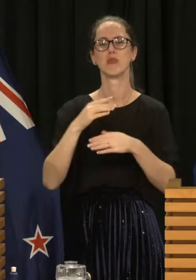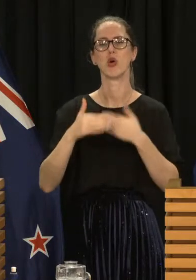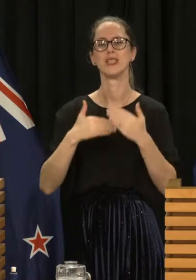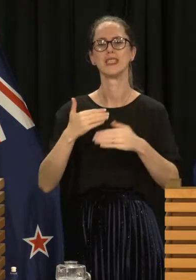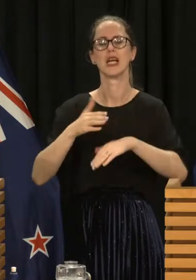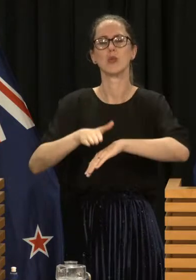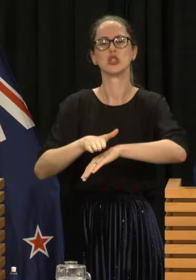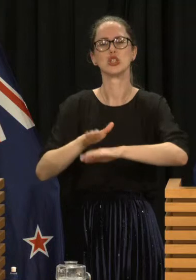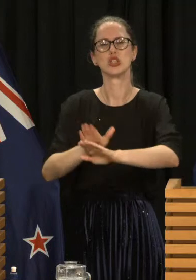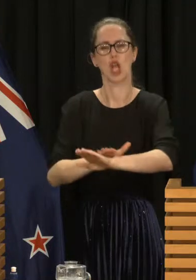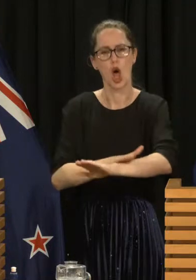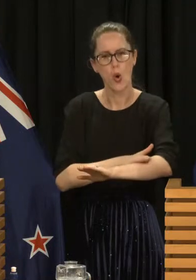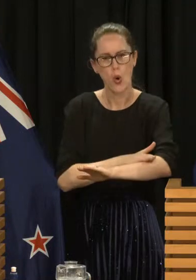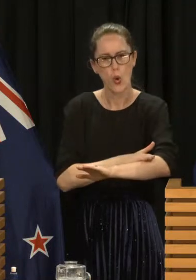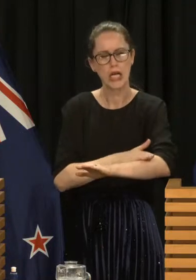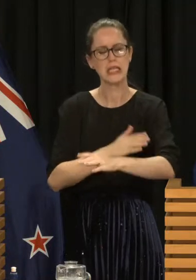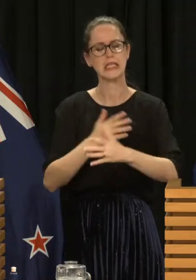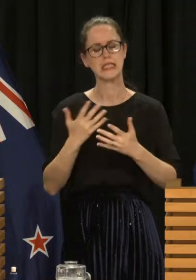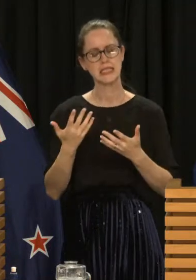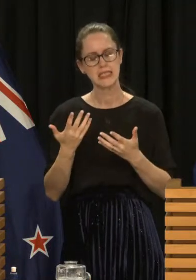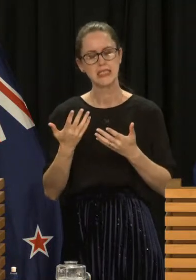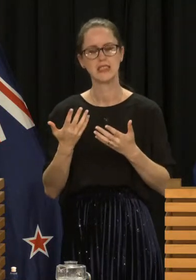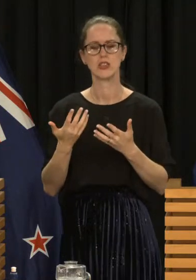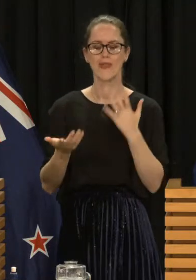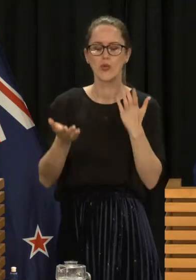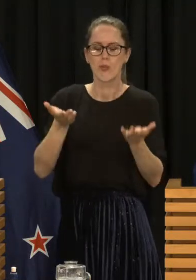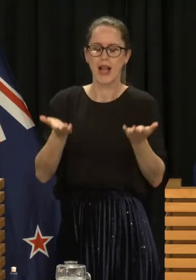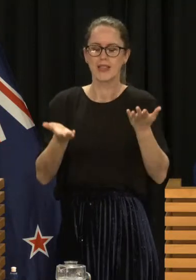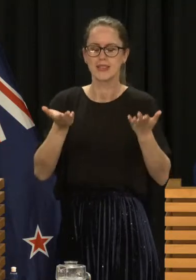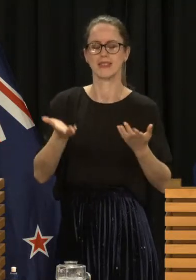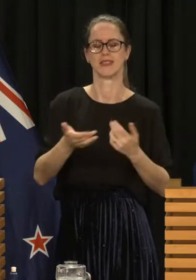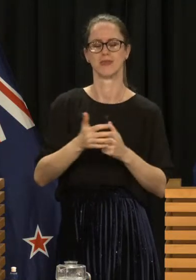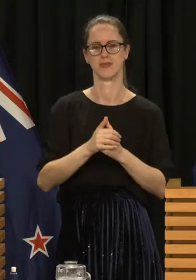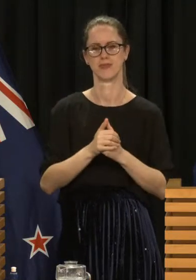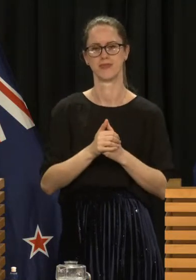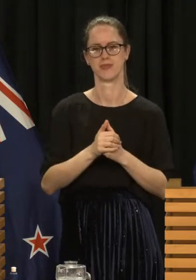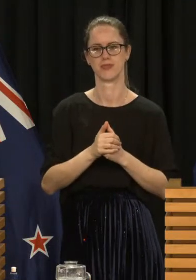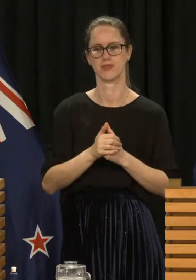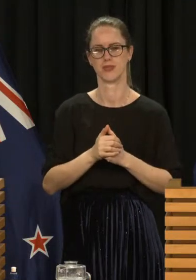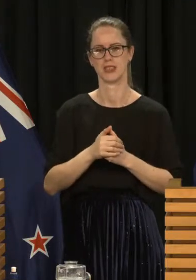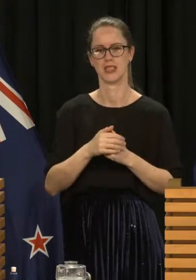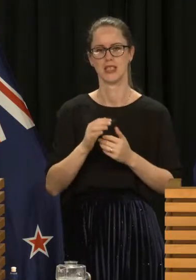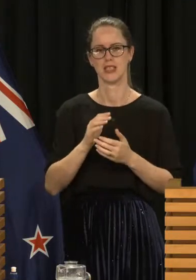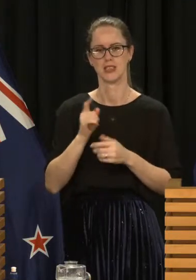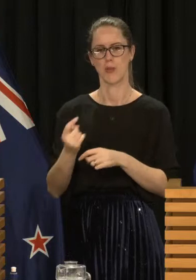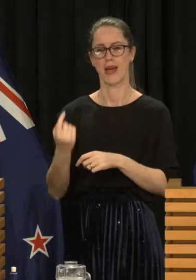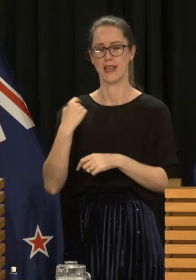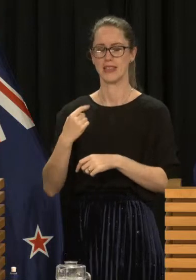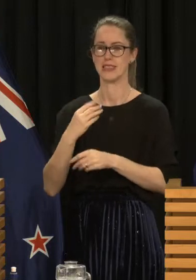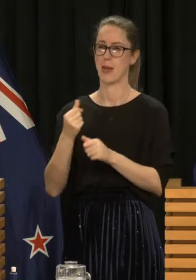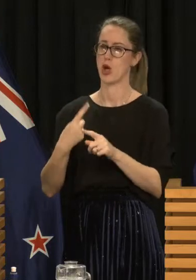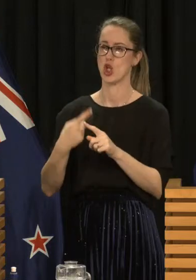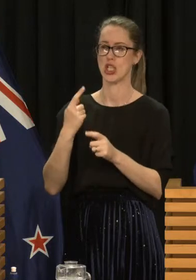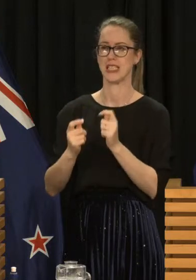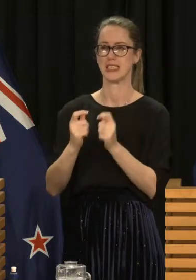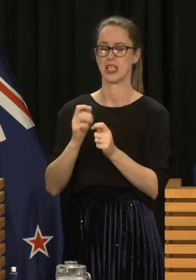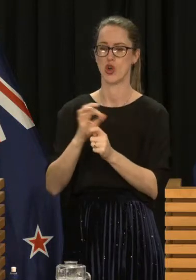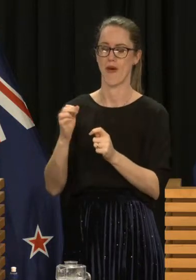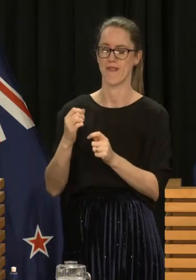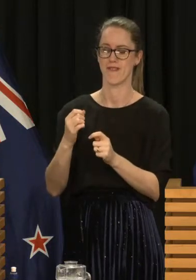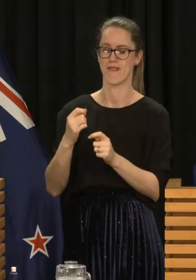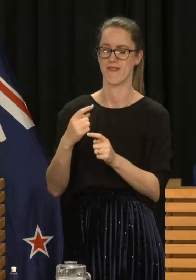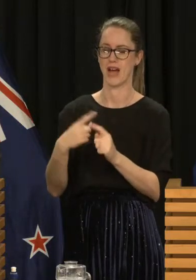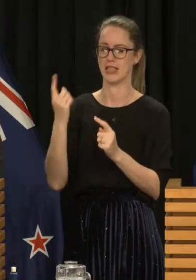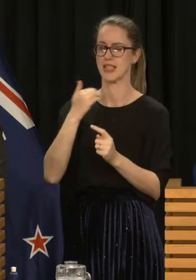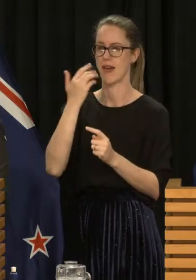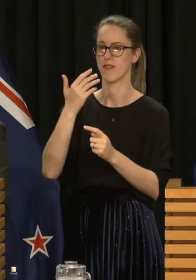processing. So while the labs were working around the clock to process them, it did mean that some of the urgent ones perhaps didn't always get to us as quickly